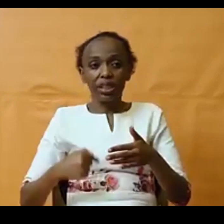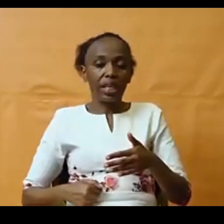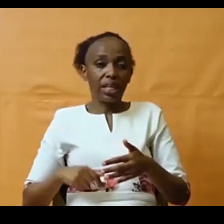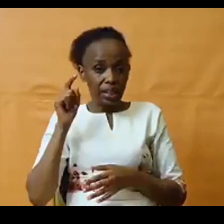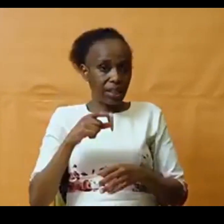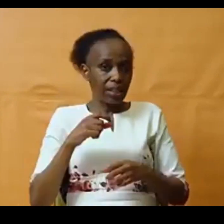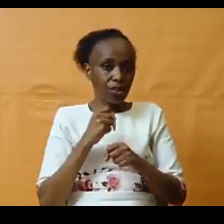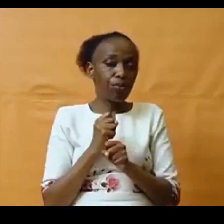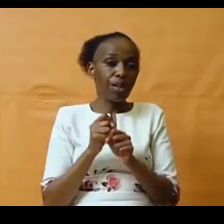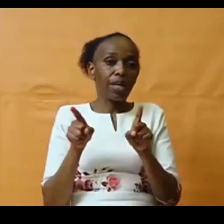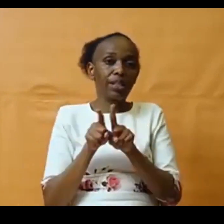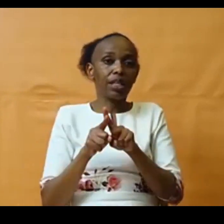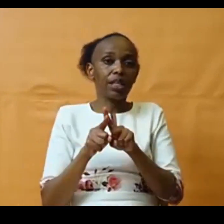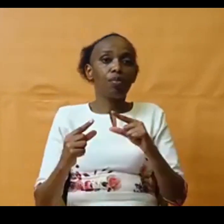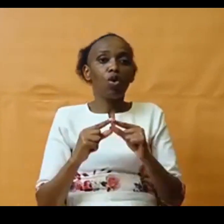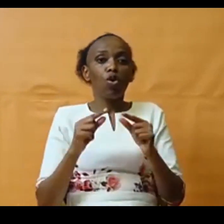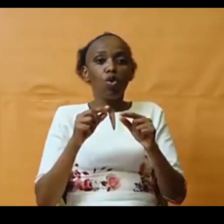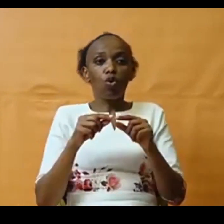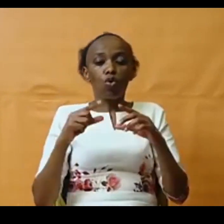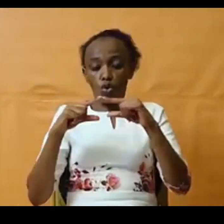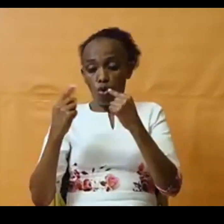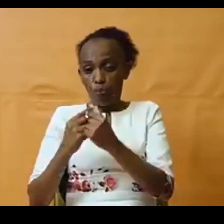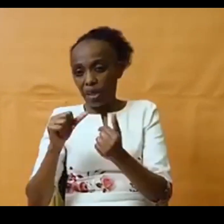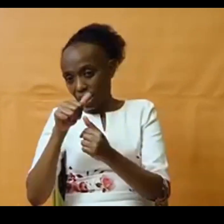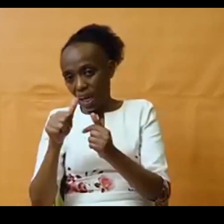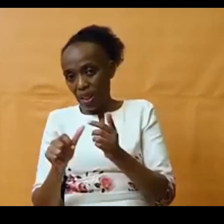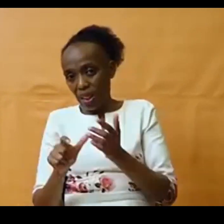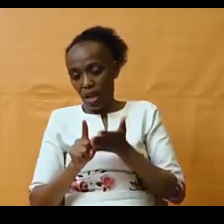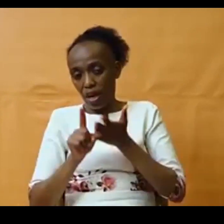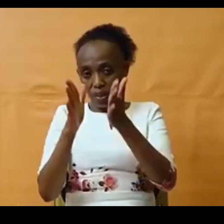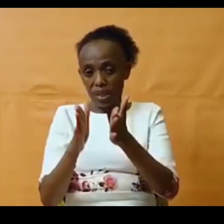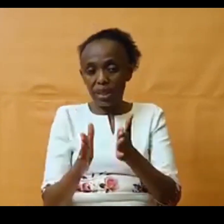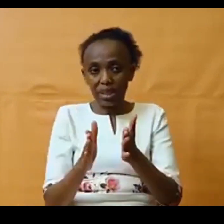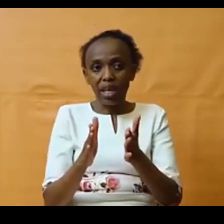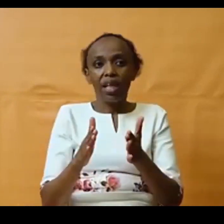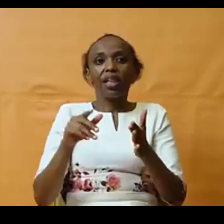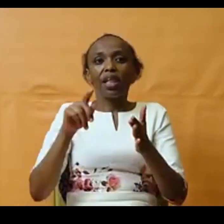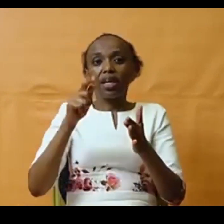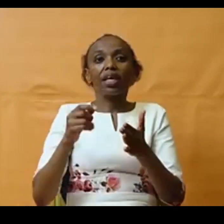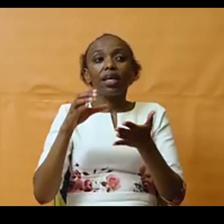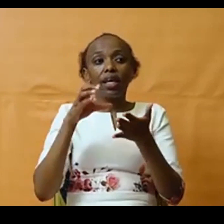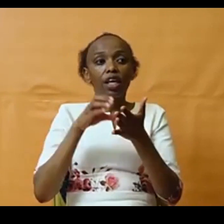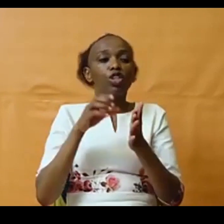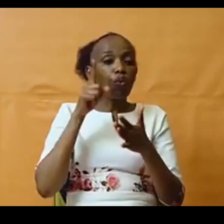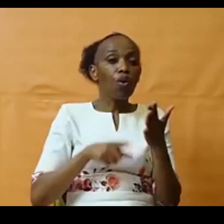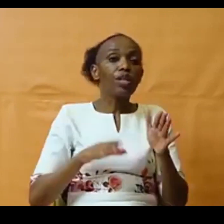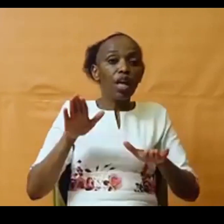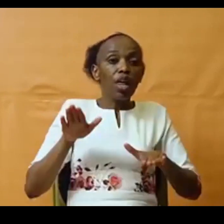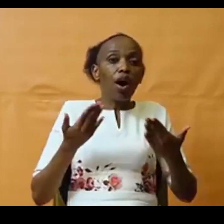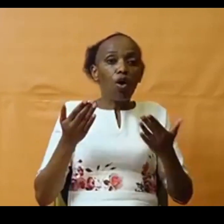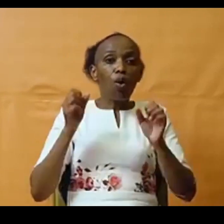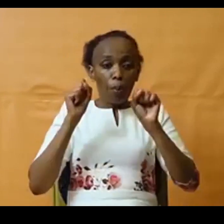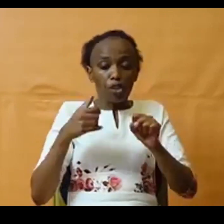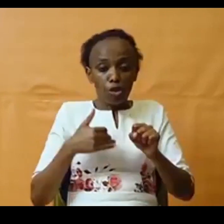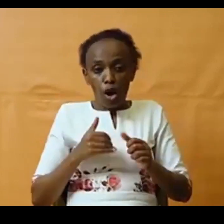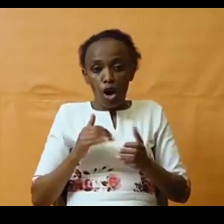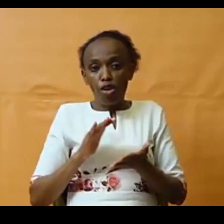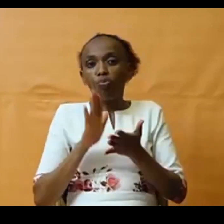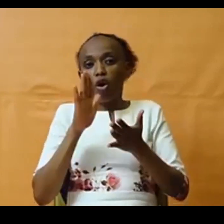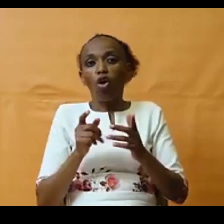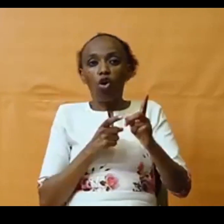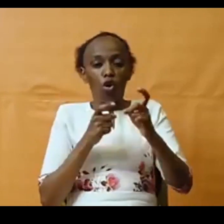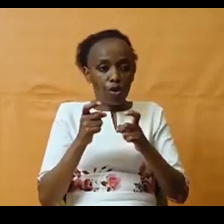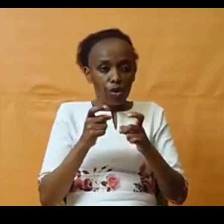same room as all the other creditors. The key issue is, how do we have more coordination across